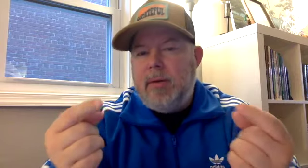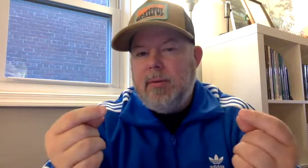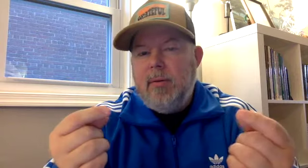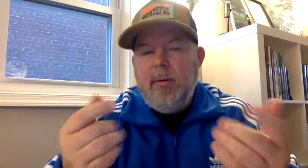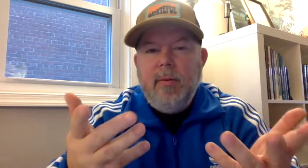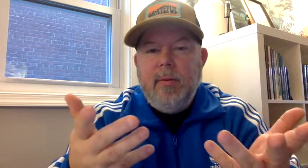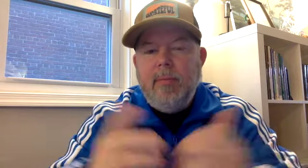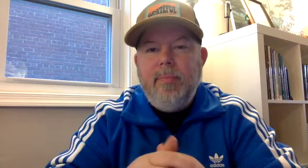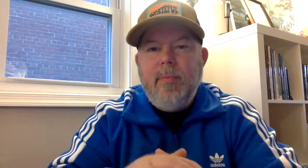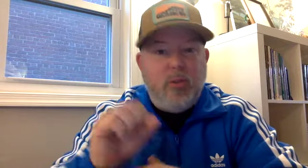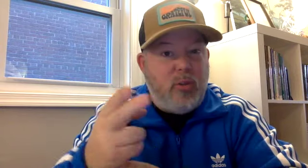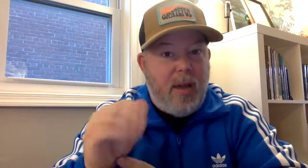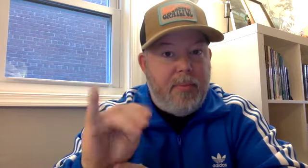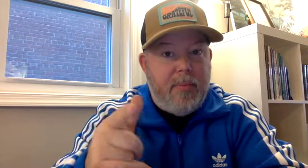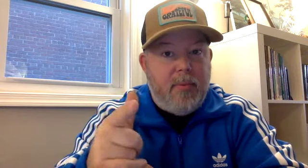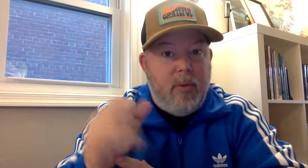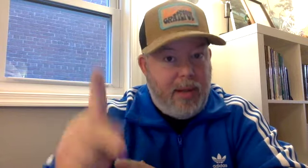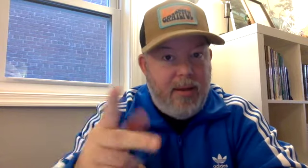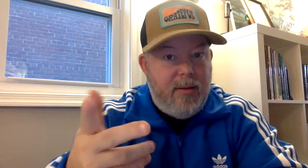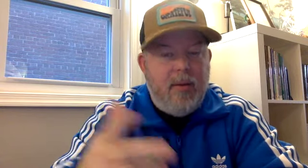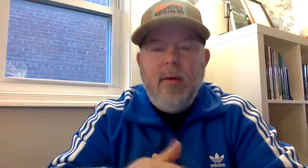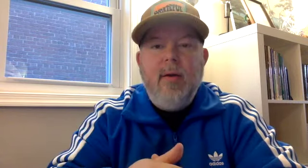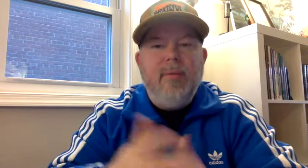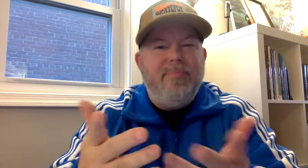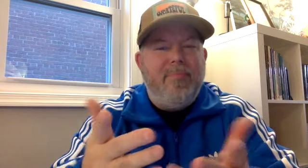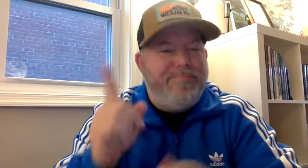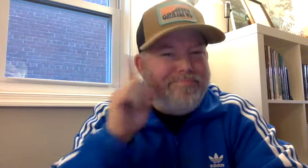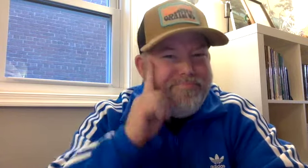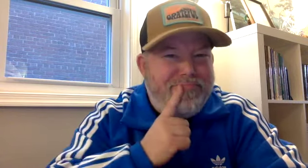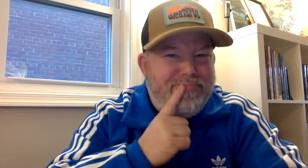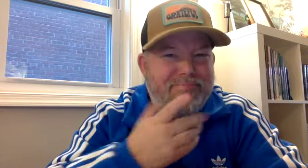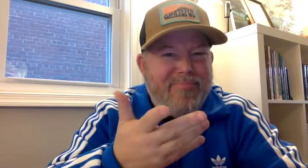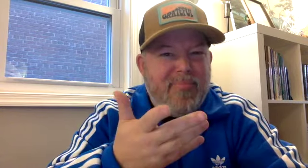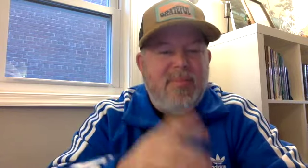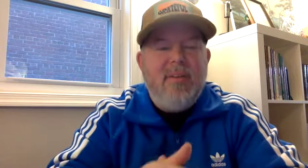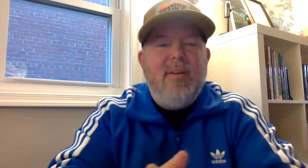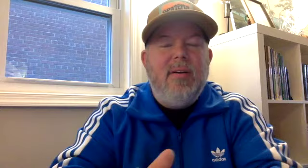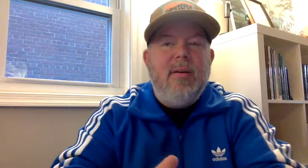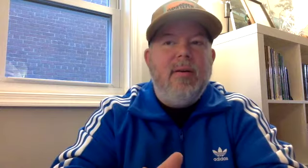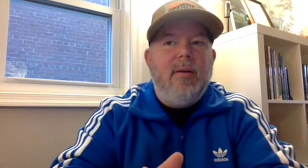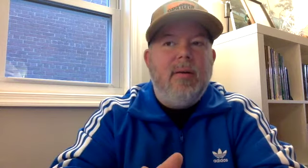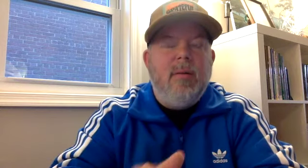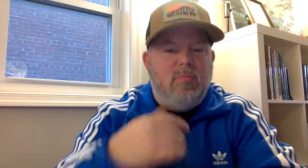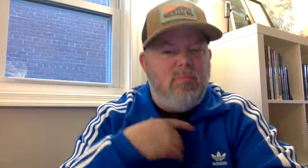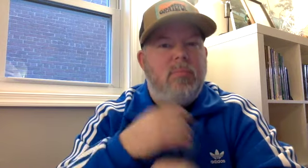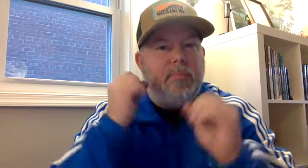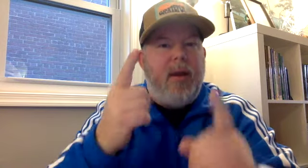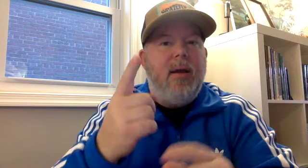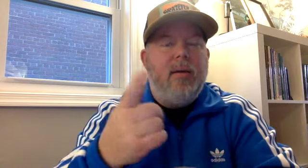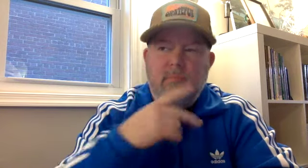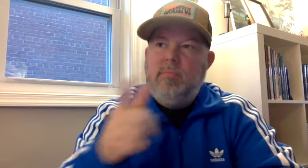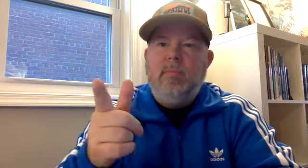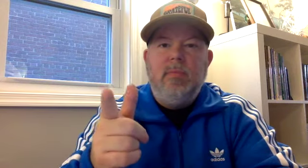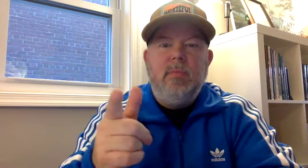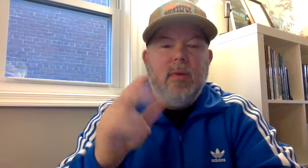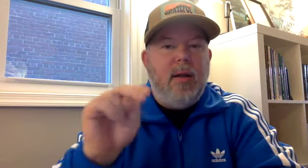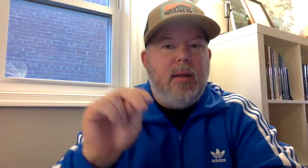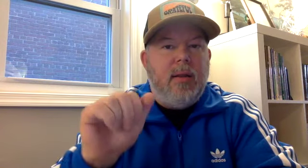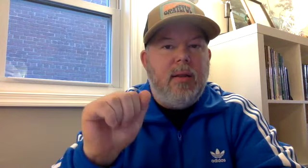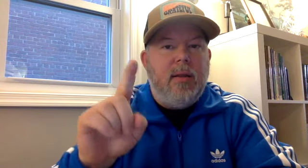Trump. Well, this is what I like about Will's article. He was my newest colleague at the Bulwark, and I think he